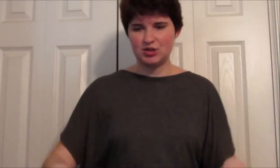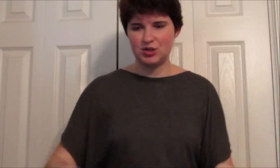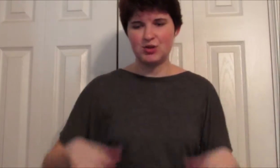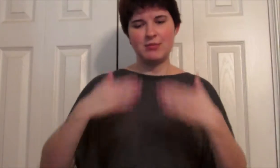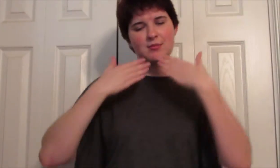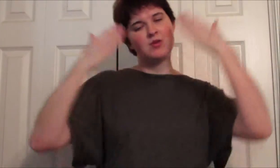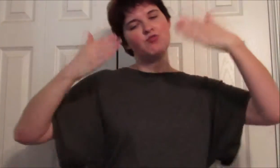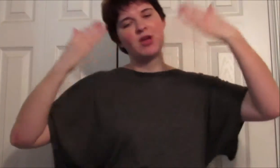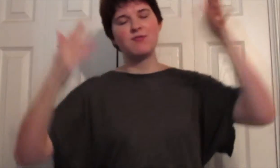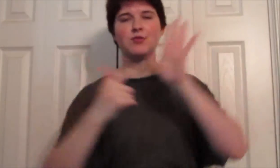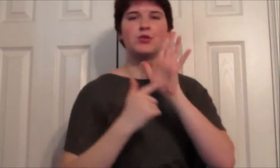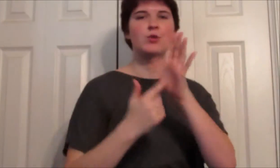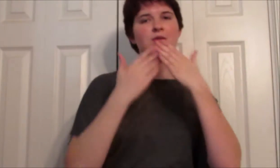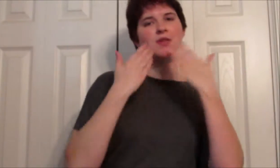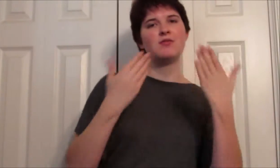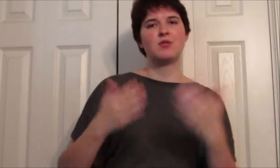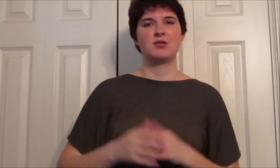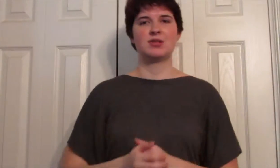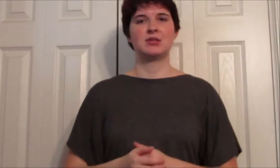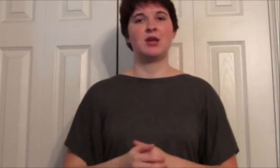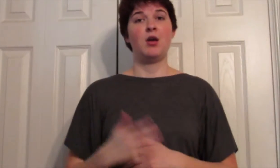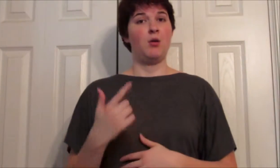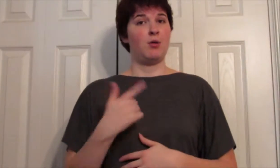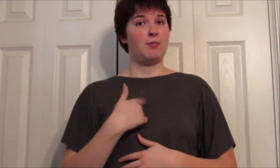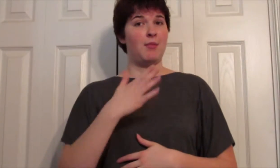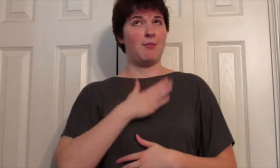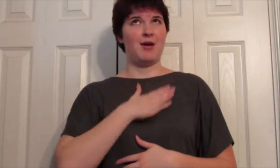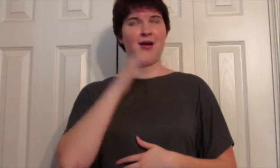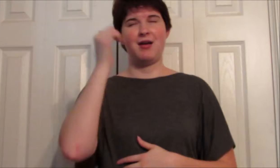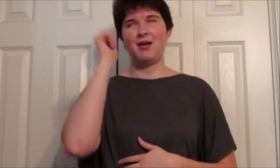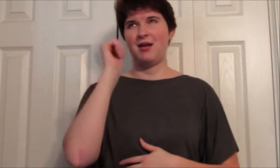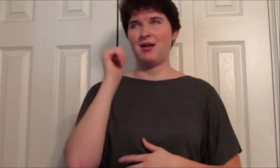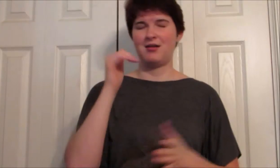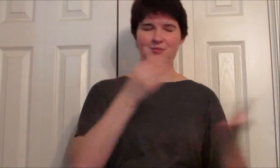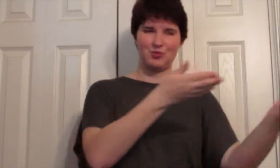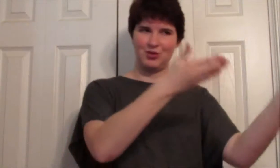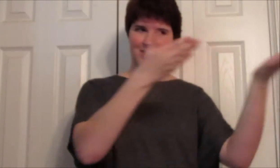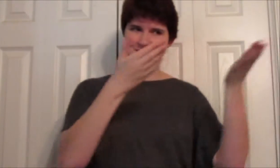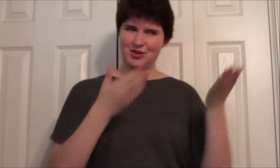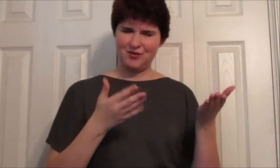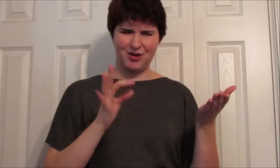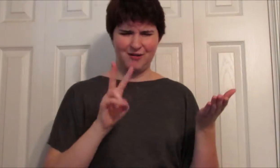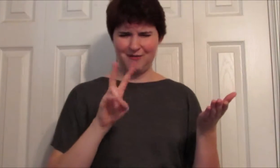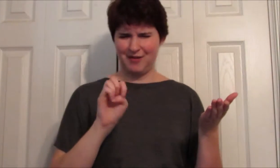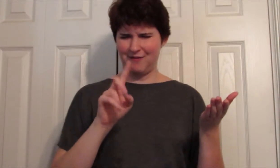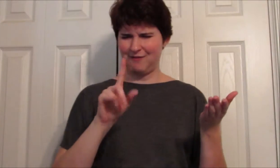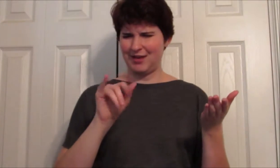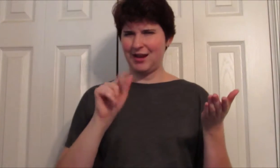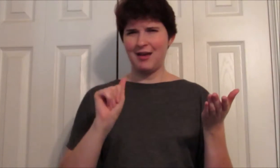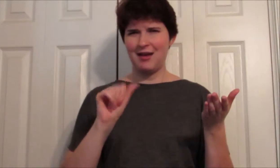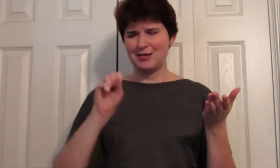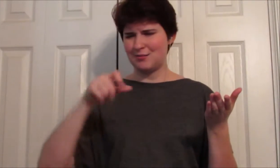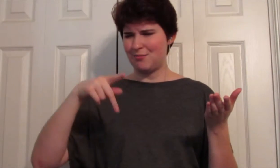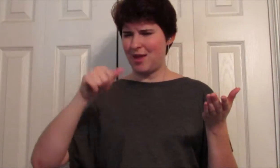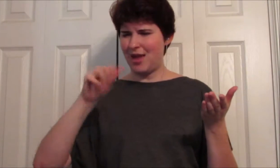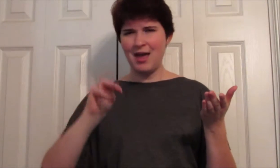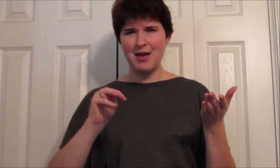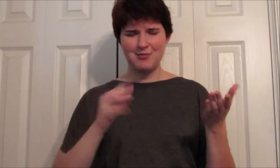being grateful and expressing thankfulness. When my Aunt Flora brings over her Velveeta Spam and Broccoli